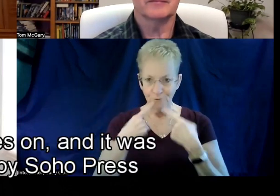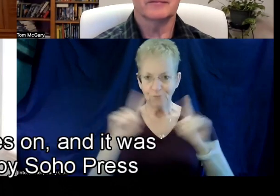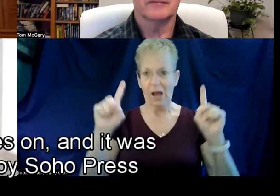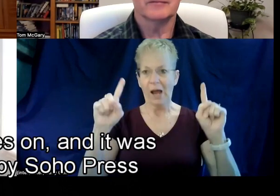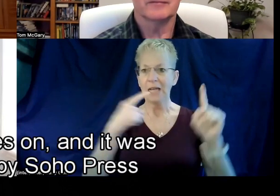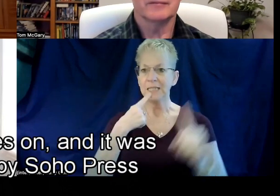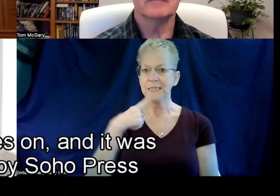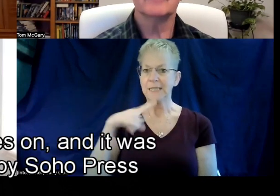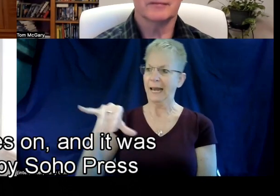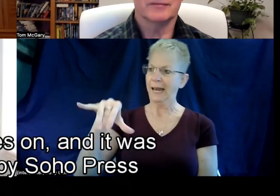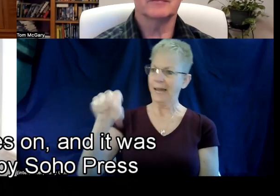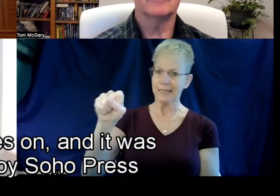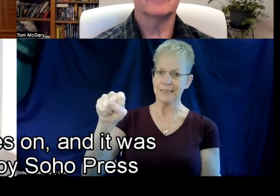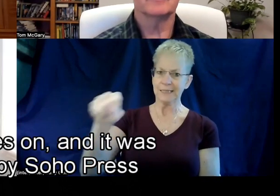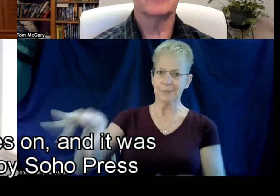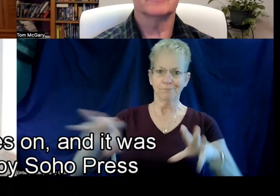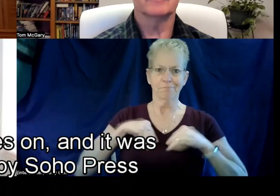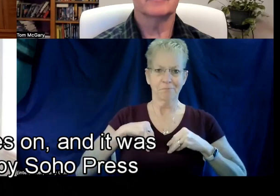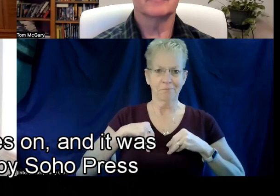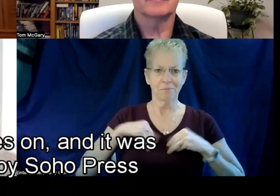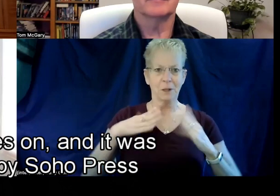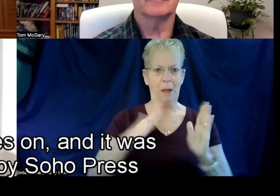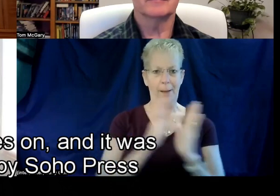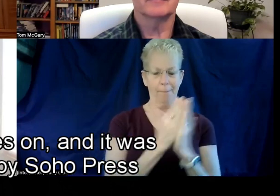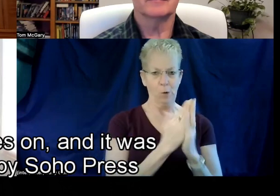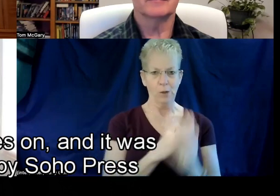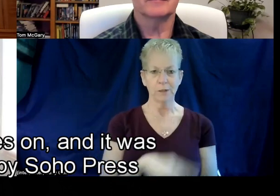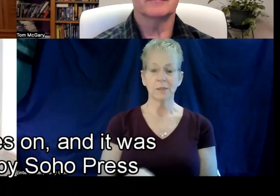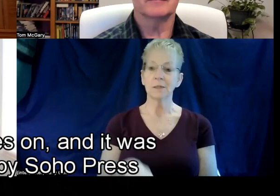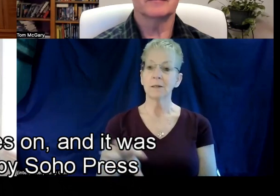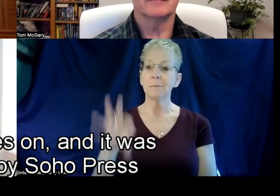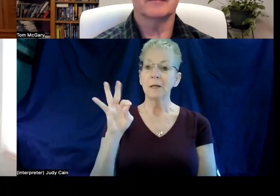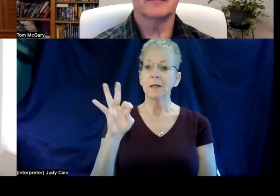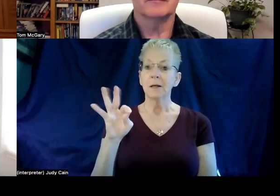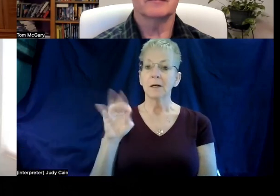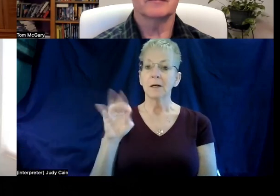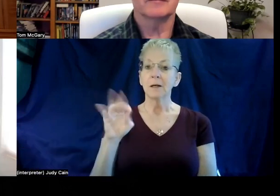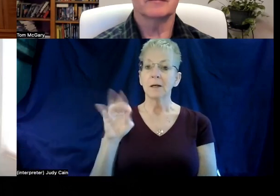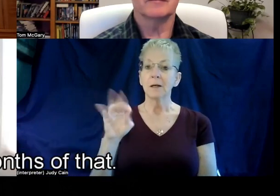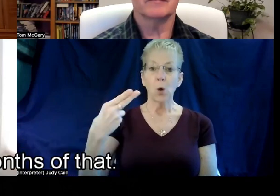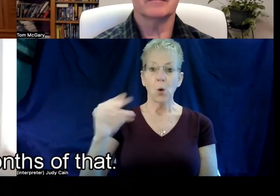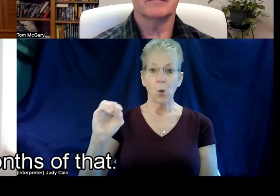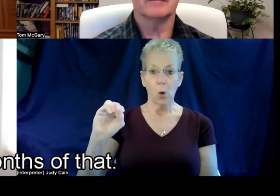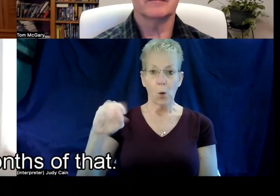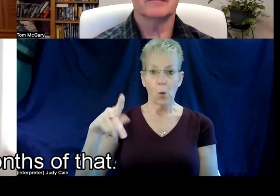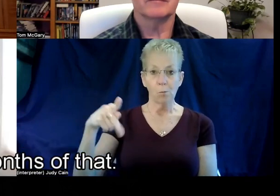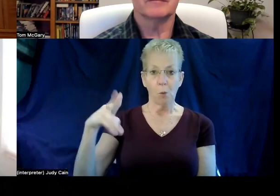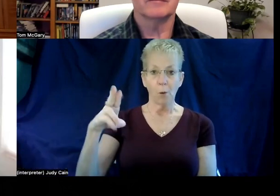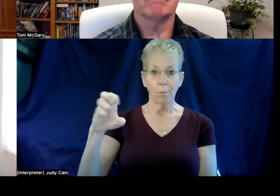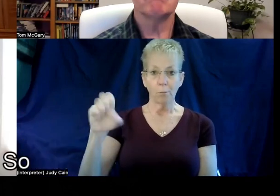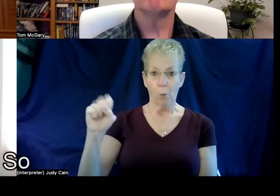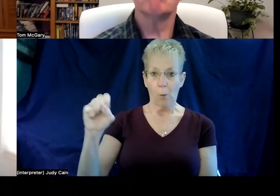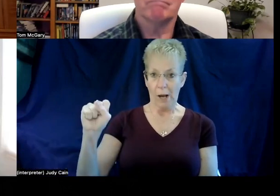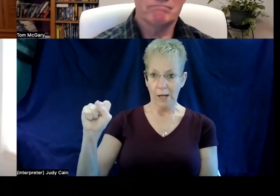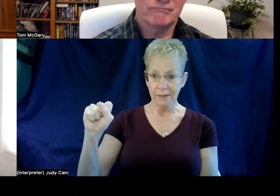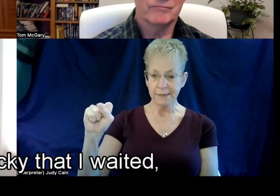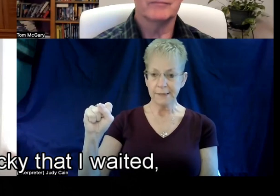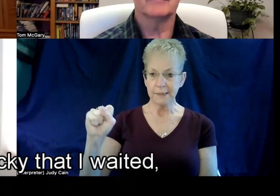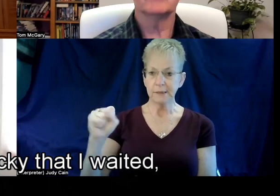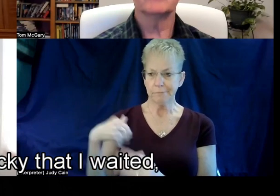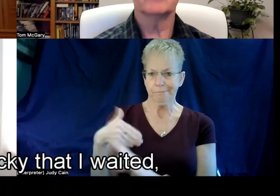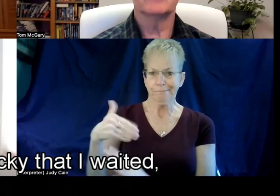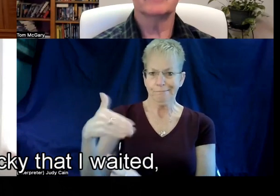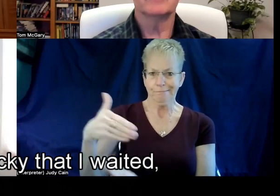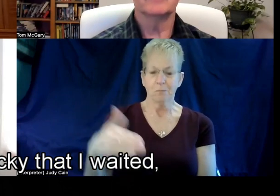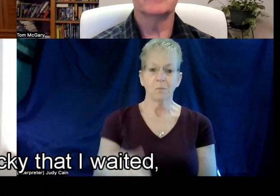the series on. And it was picked up by Soho Press within months of that. So I was